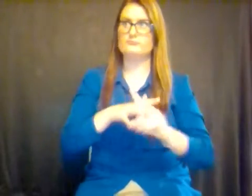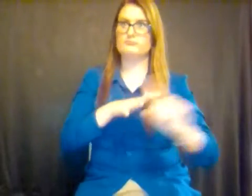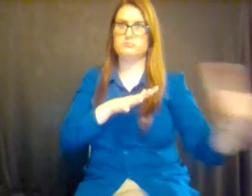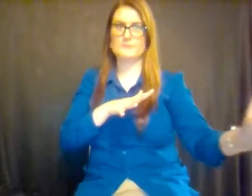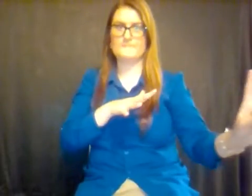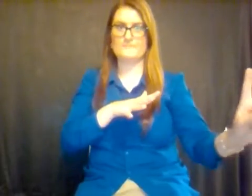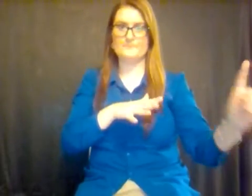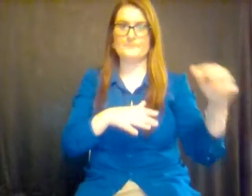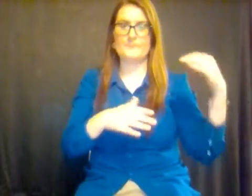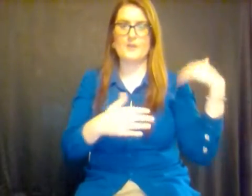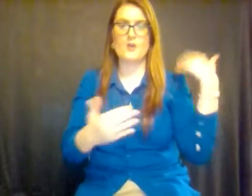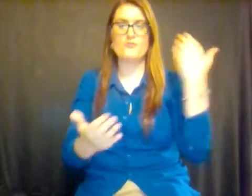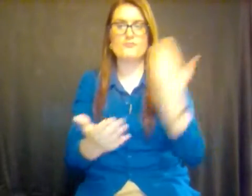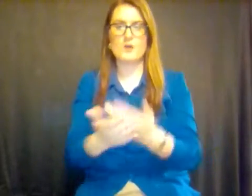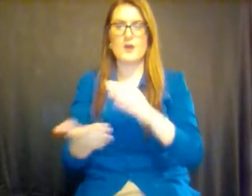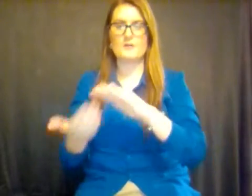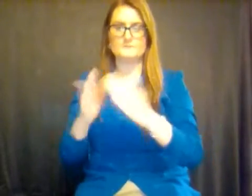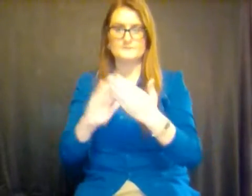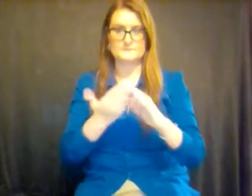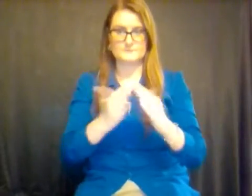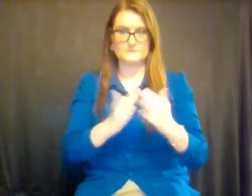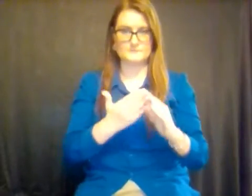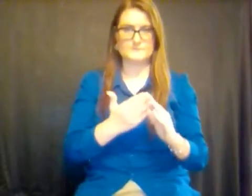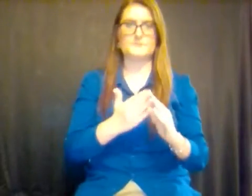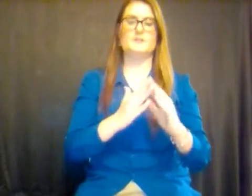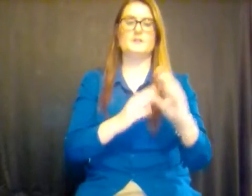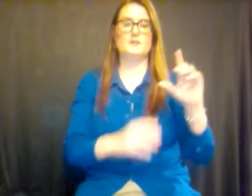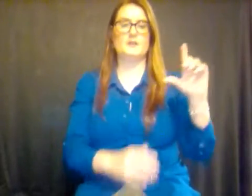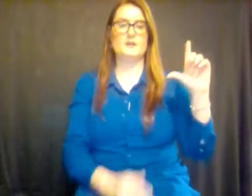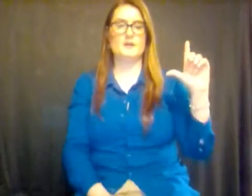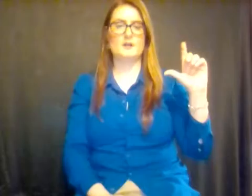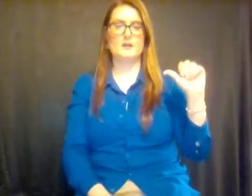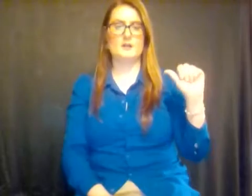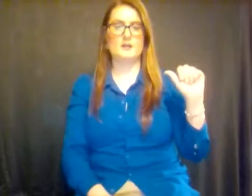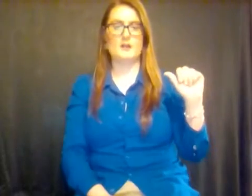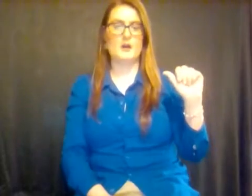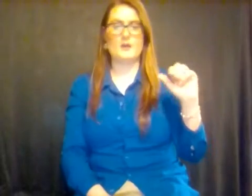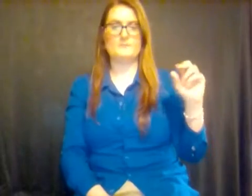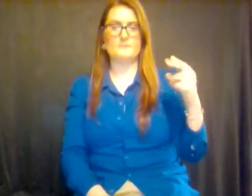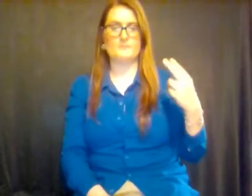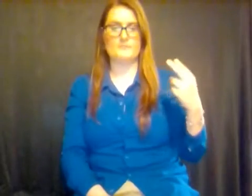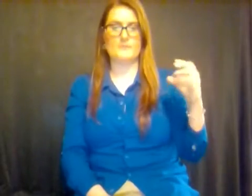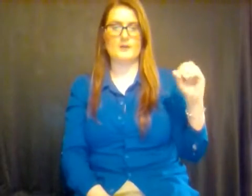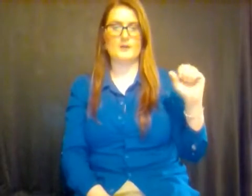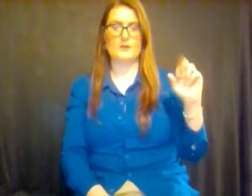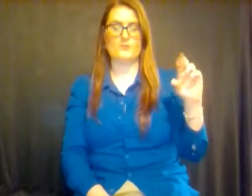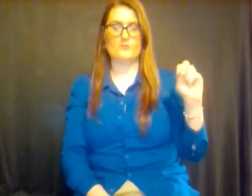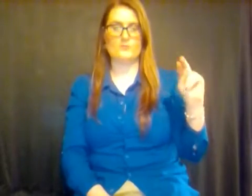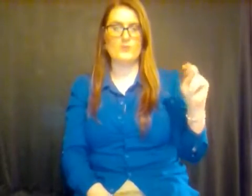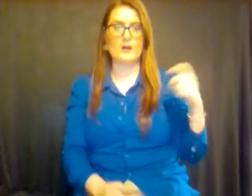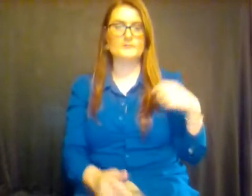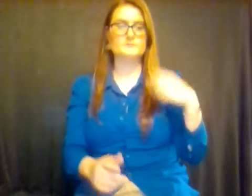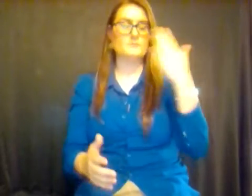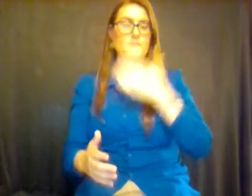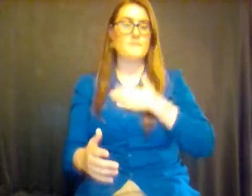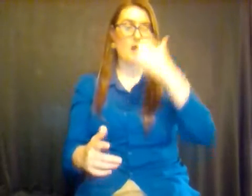and when you get there, ask for my brother Laban. He'll take care of you." So Jacob took as many of his belongings as he could carry, and